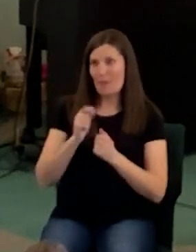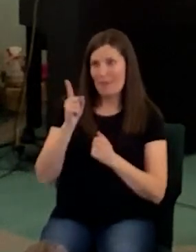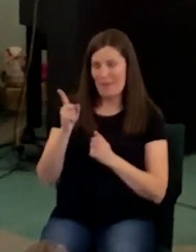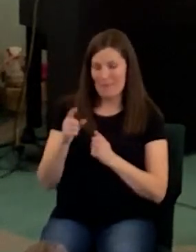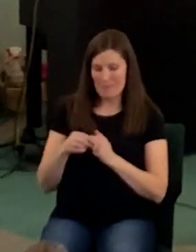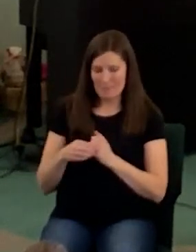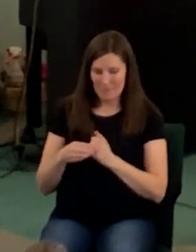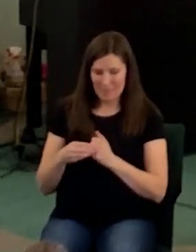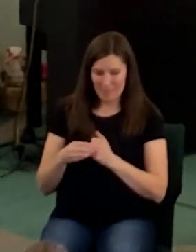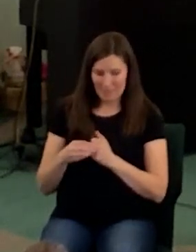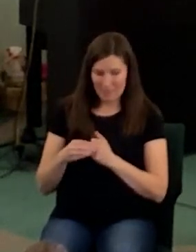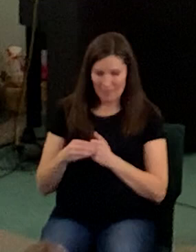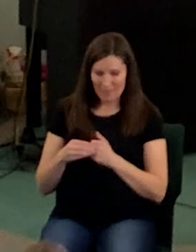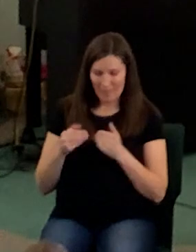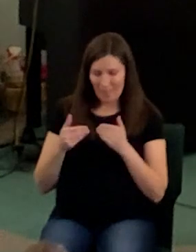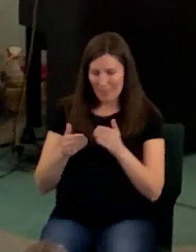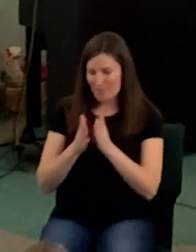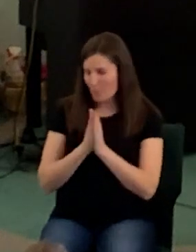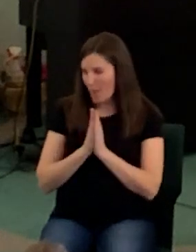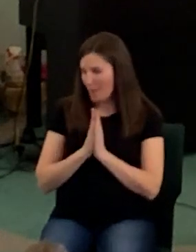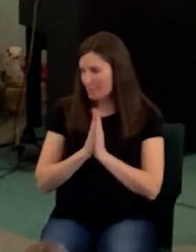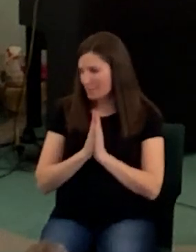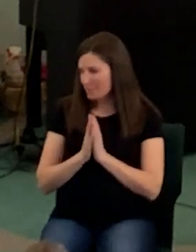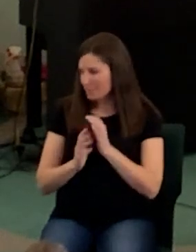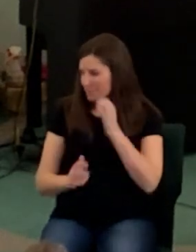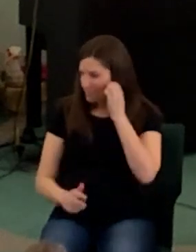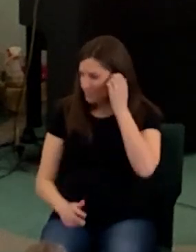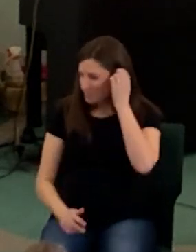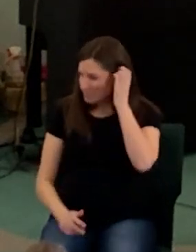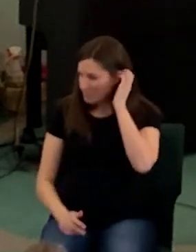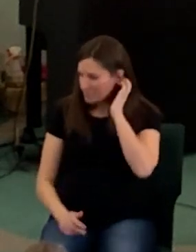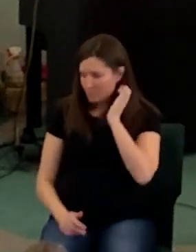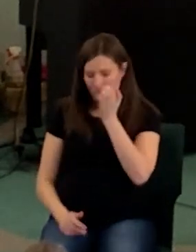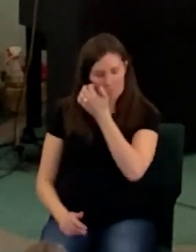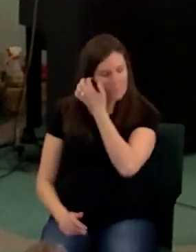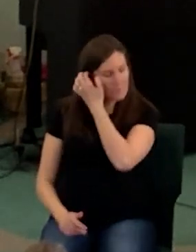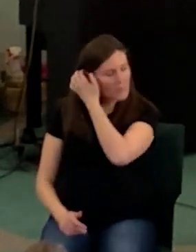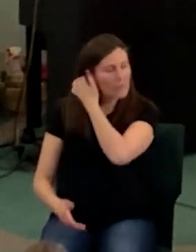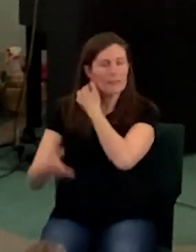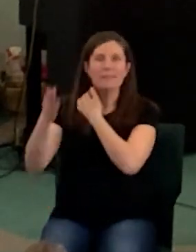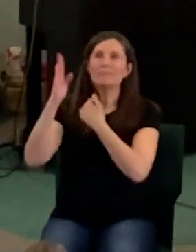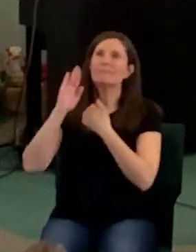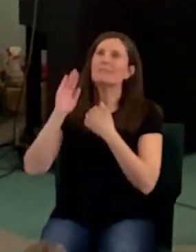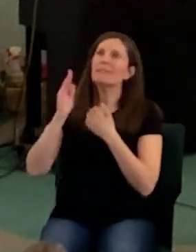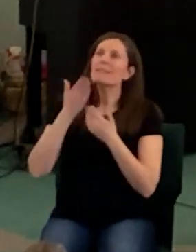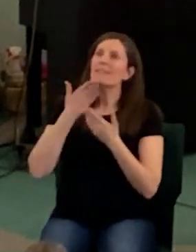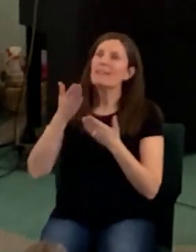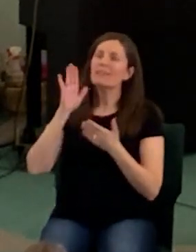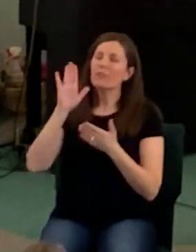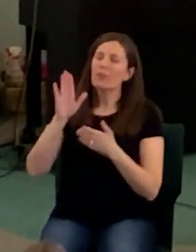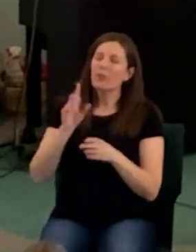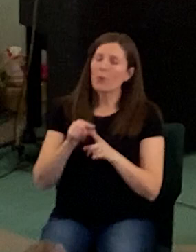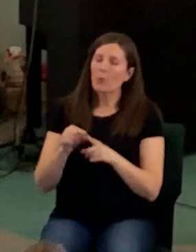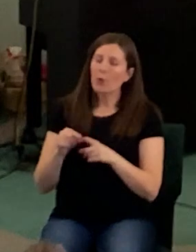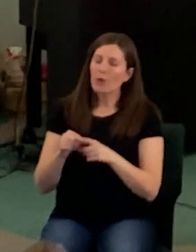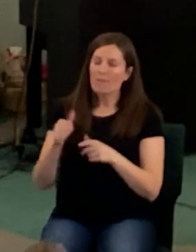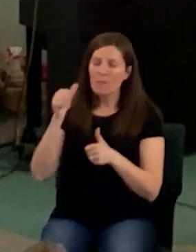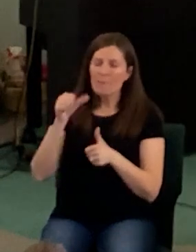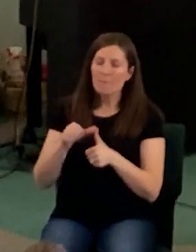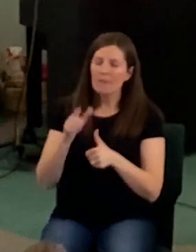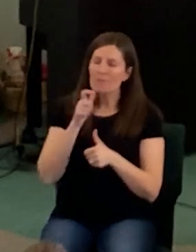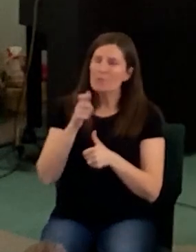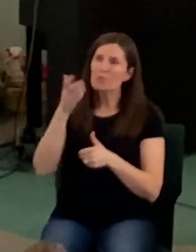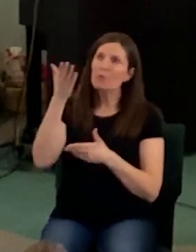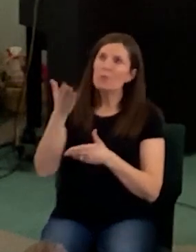him. Let's pray. God, thanks for your word that reminds us who